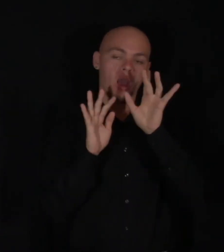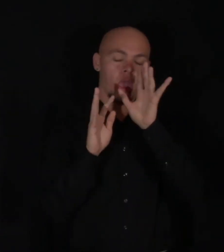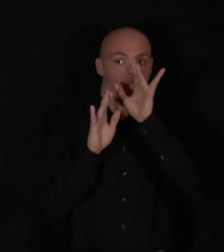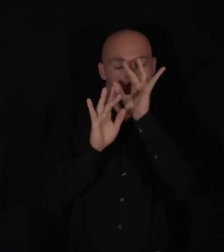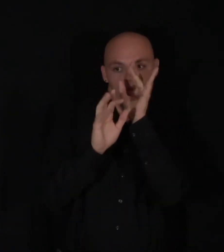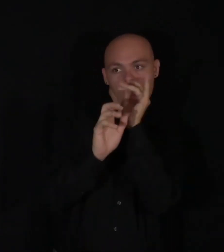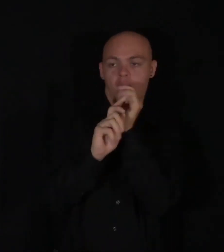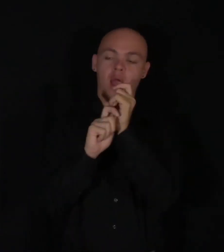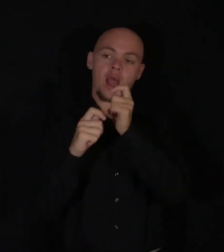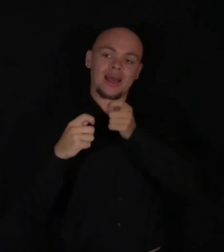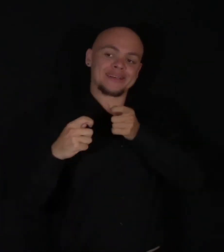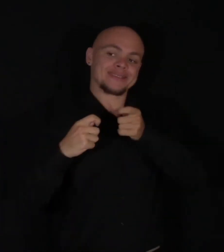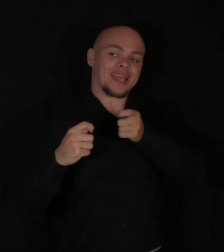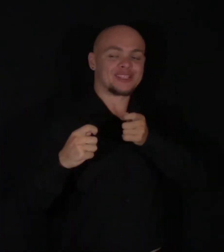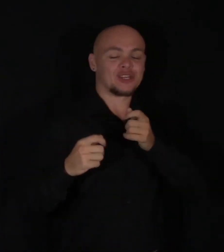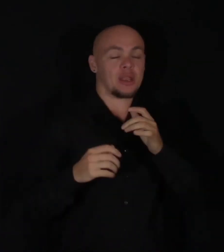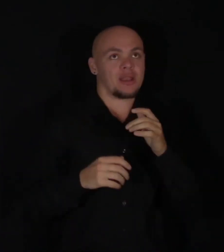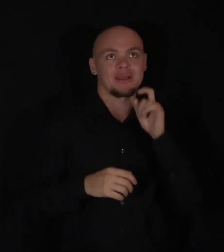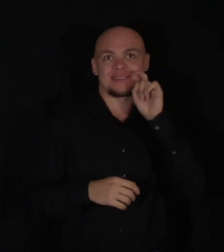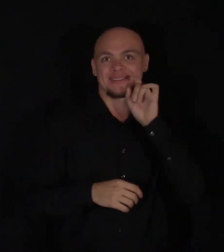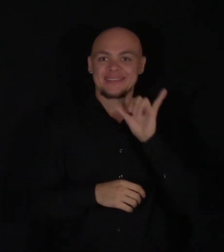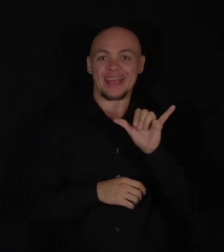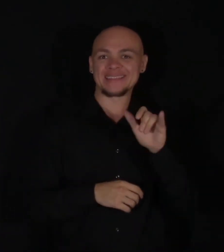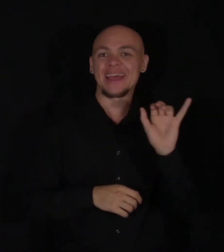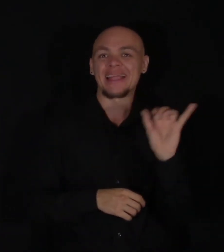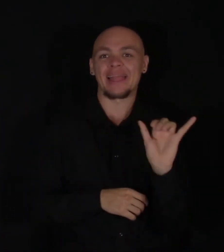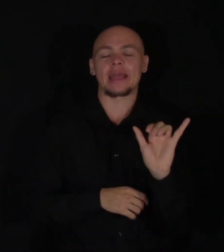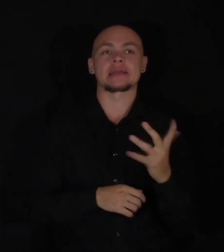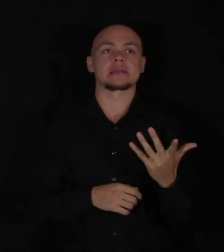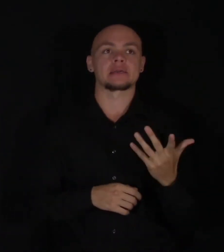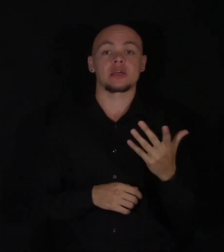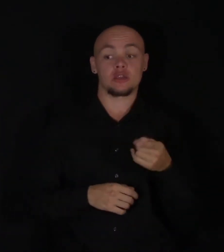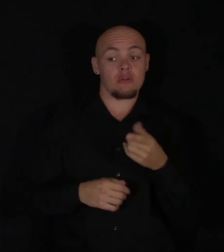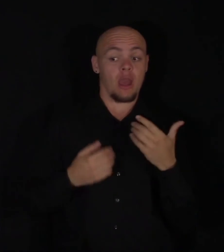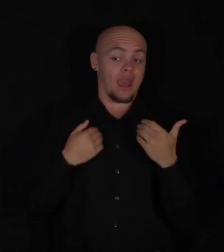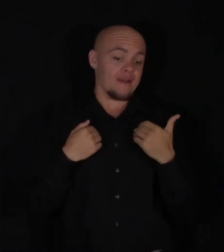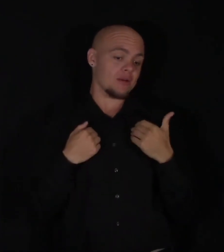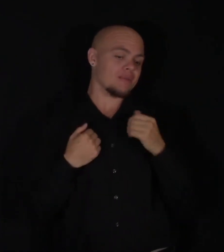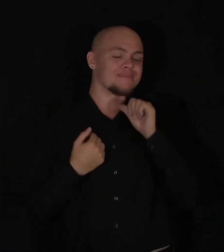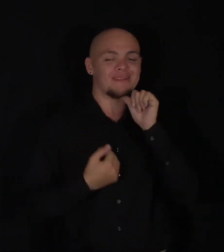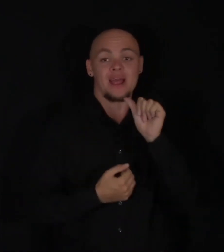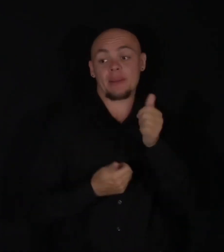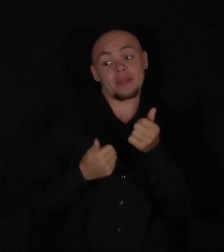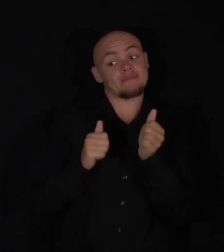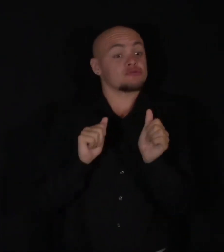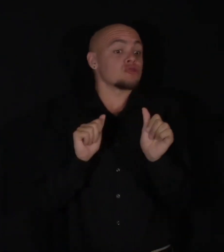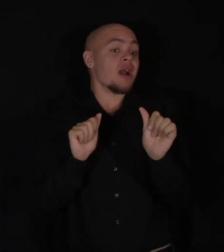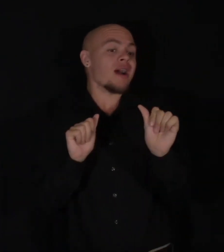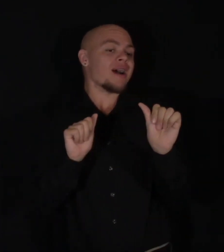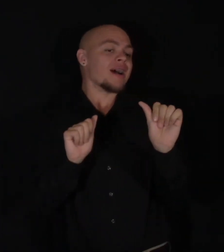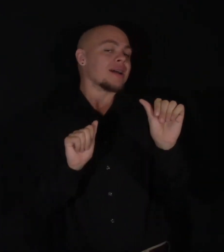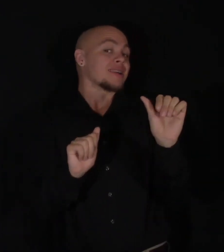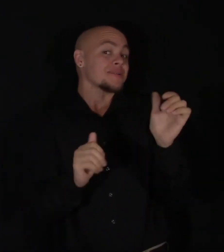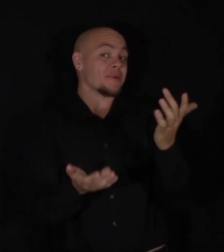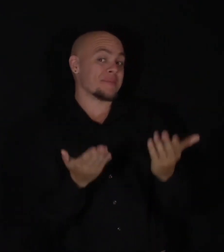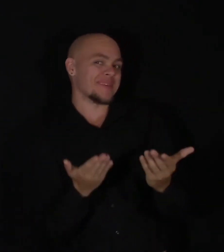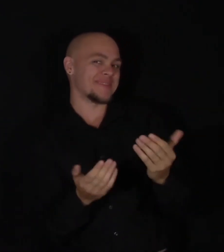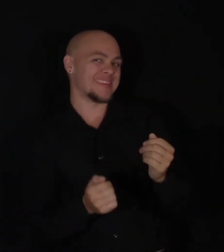tension, always alive, right? It's like you could almost have it, but not. But if you only tried, then maybe.